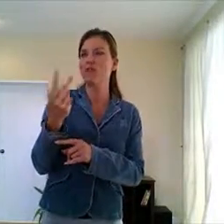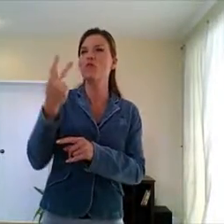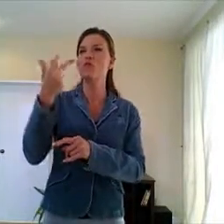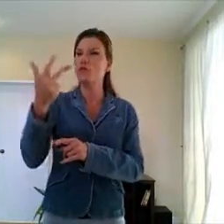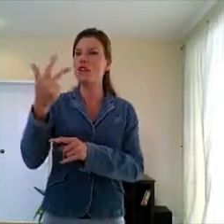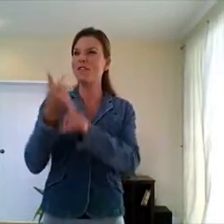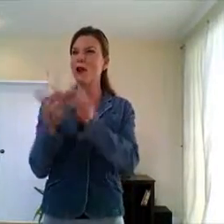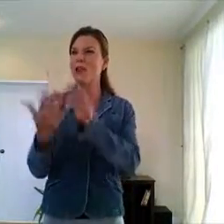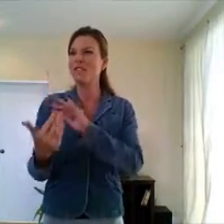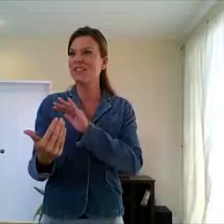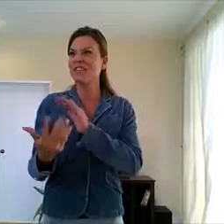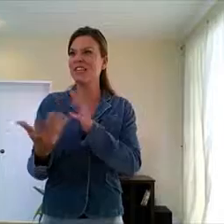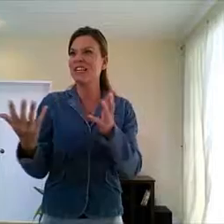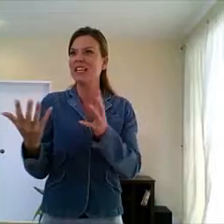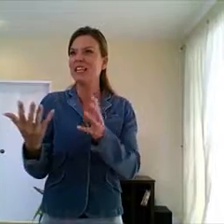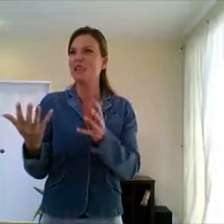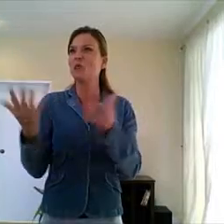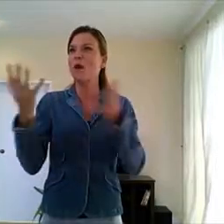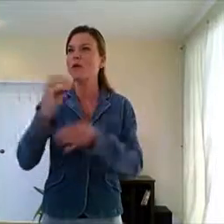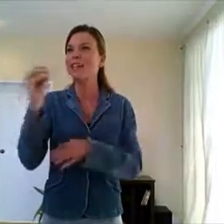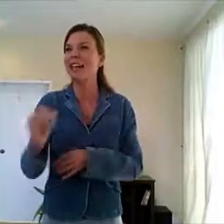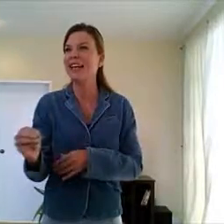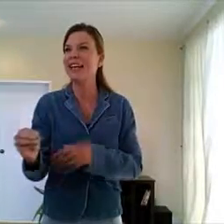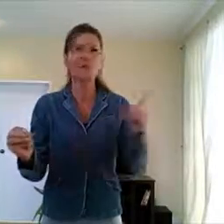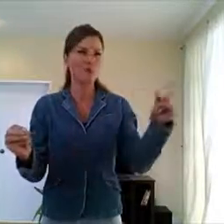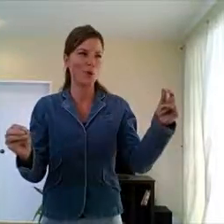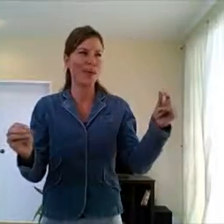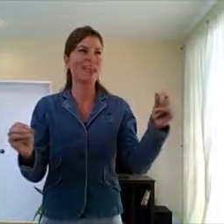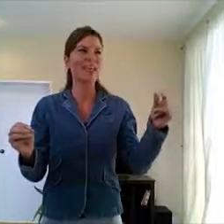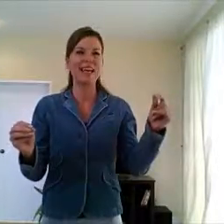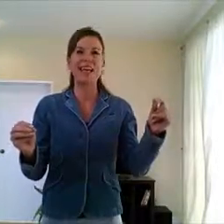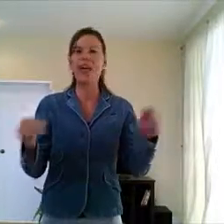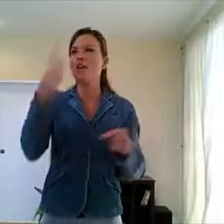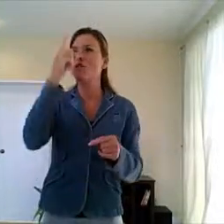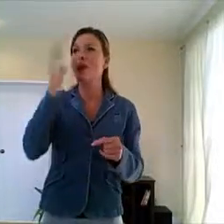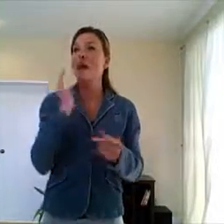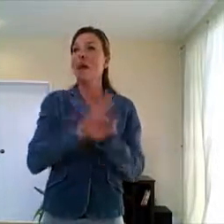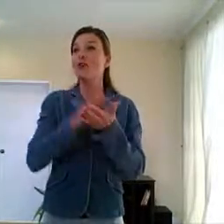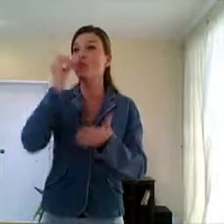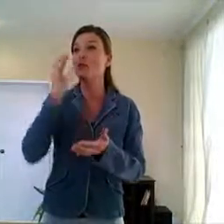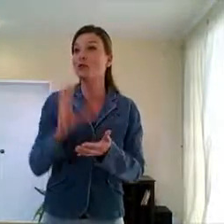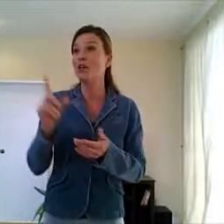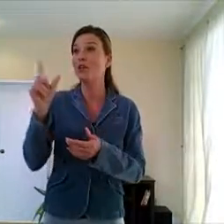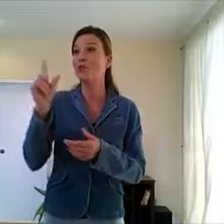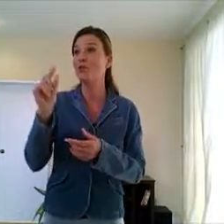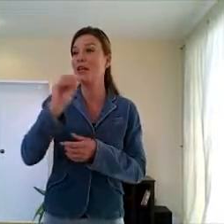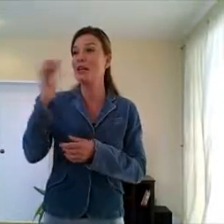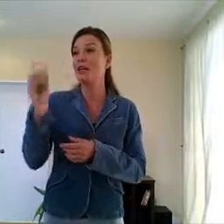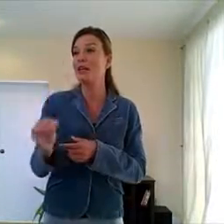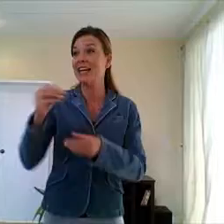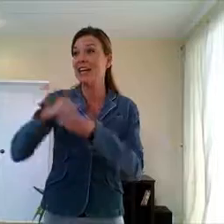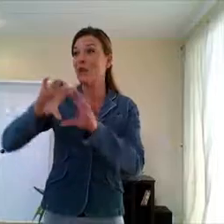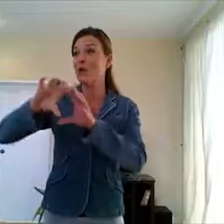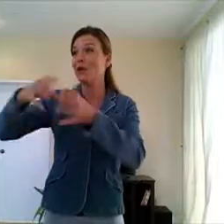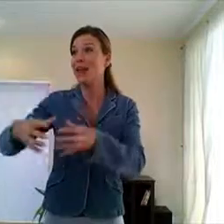Okay, 20. And for my students, 20% is what letter grade in your classes? Okay, F minus,